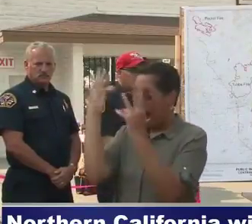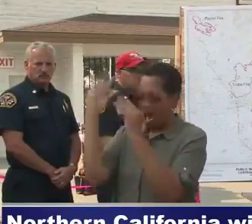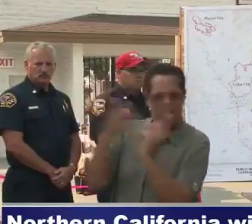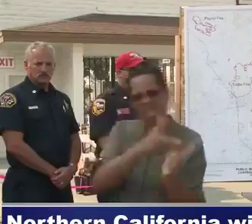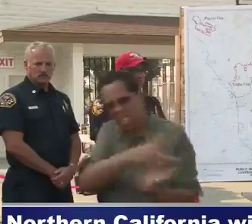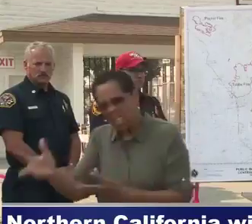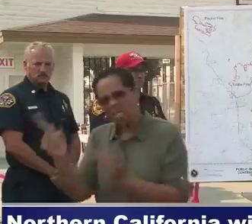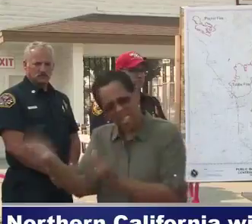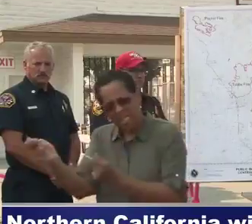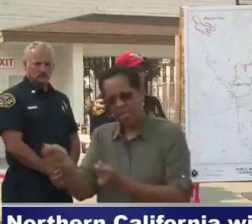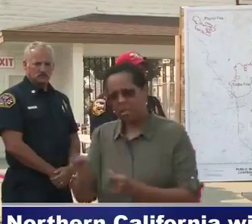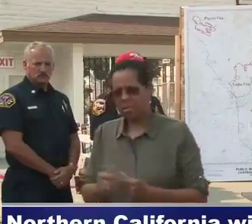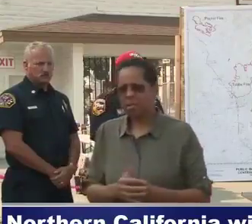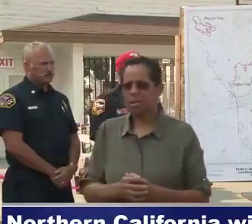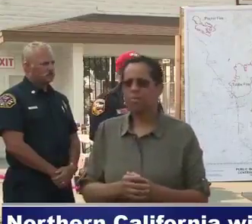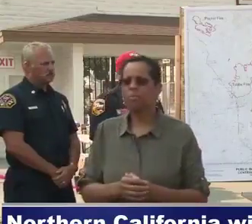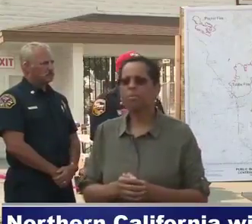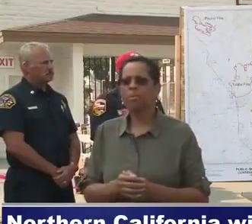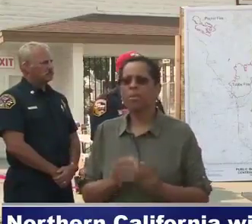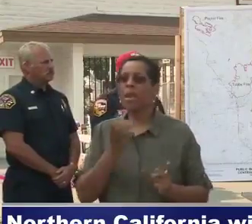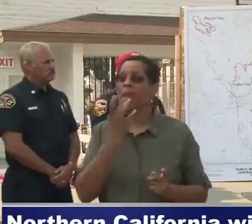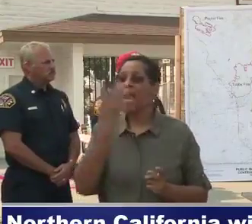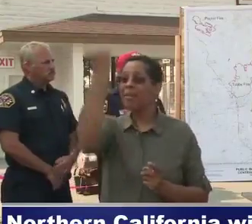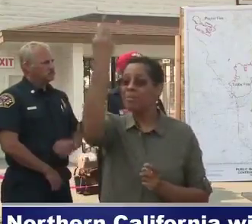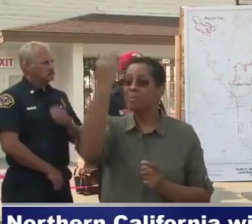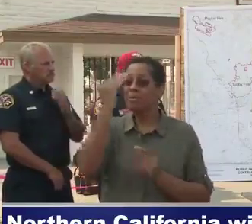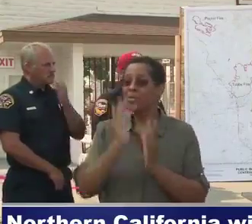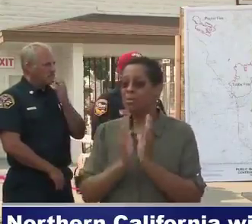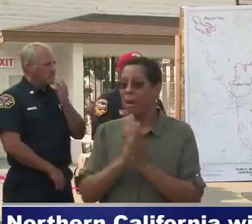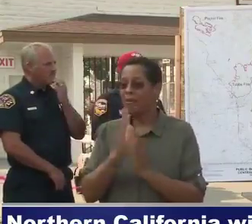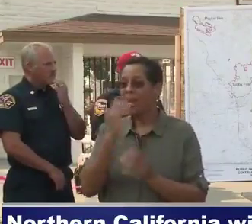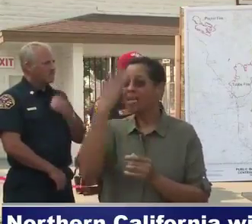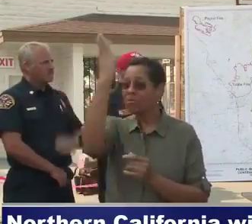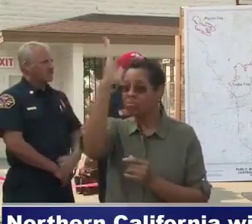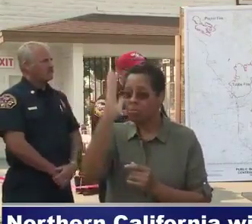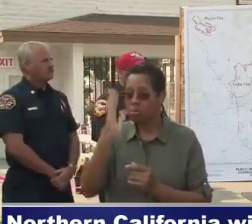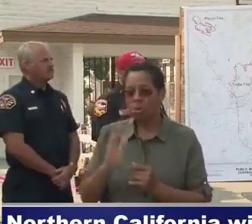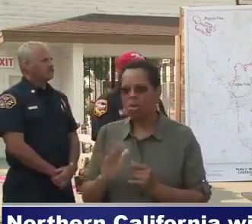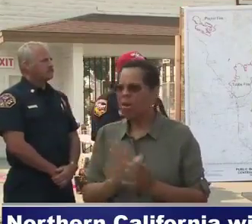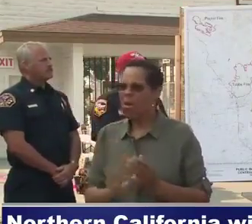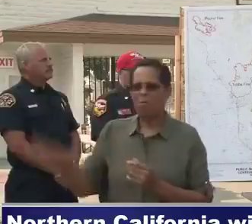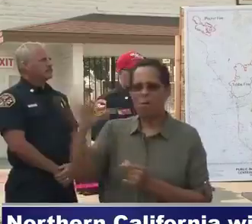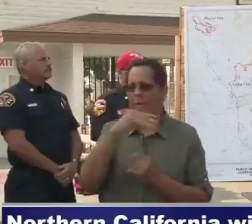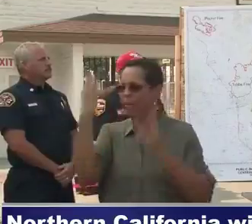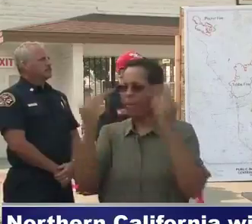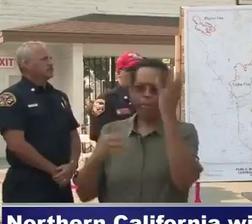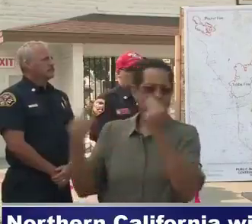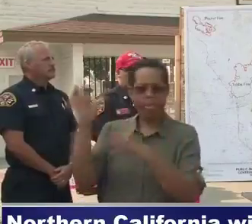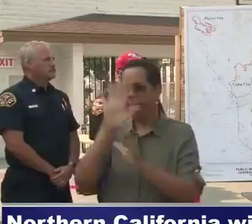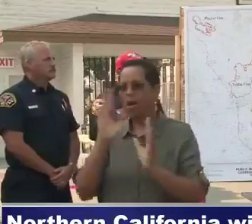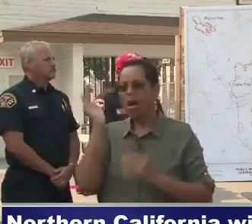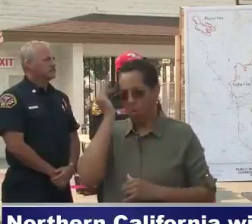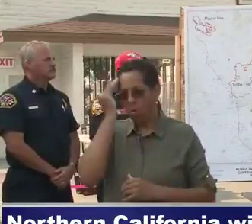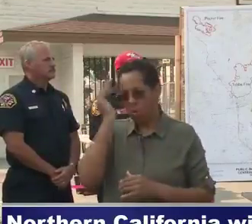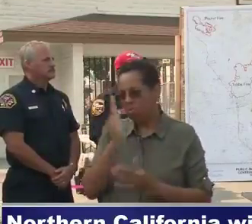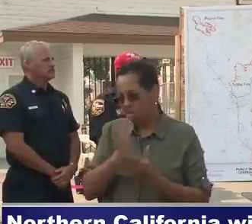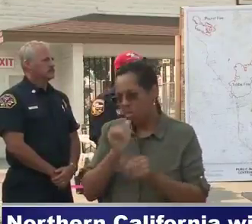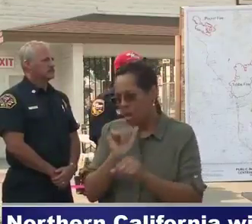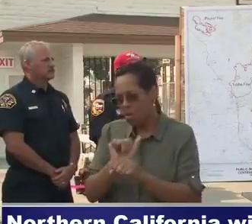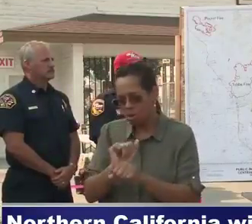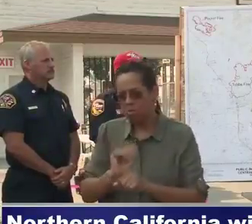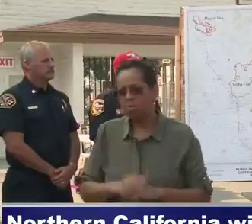Signal lights is another issue. They're out all over the cities without power. You know, when you come to these